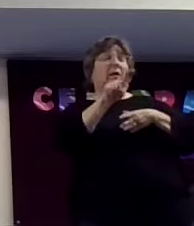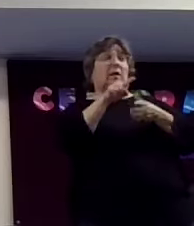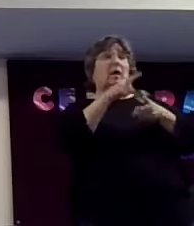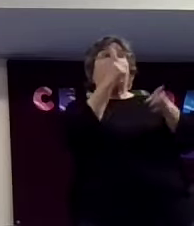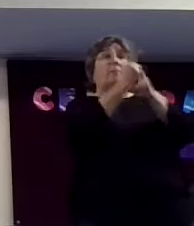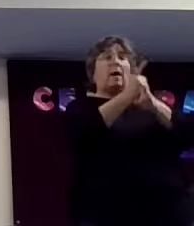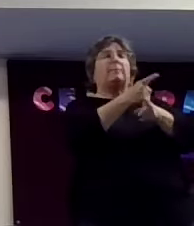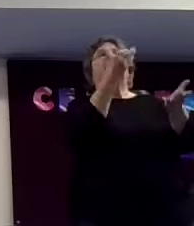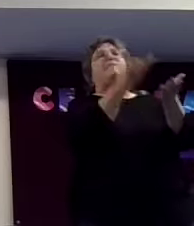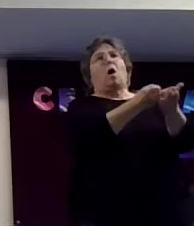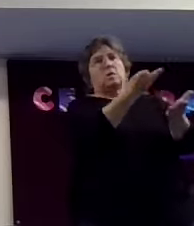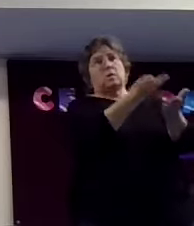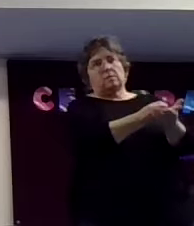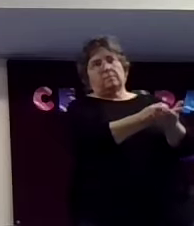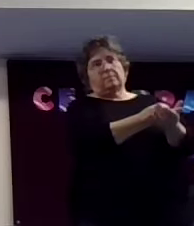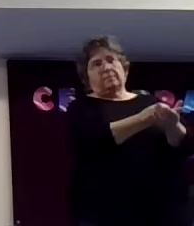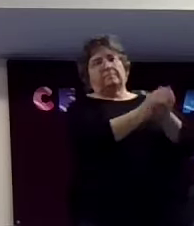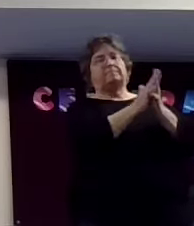being properly funded.